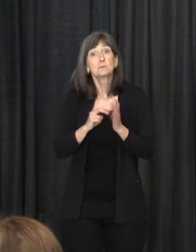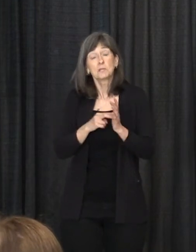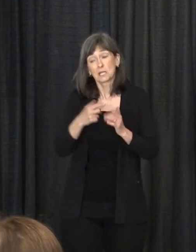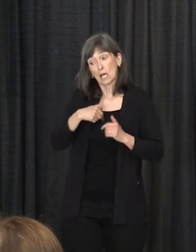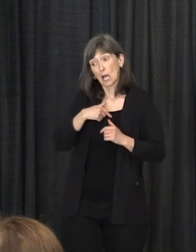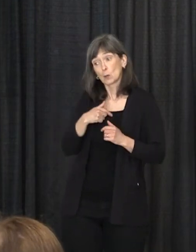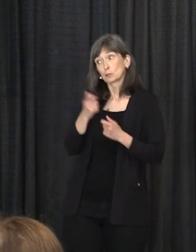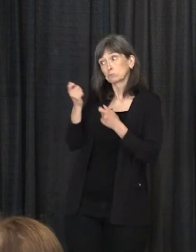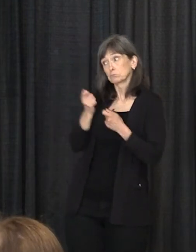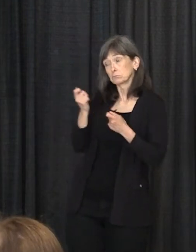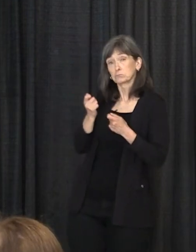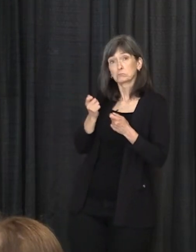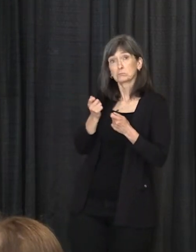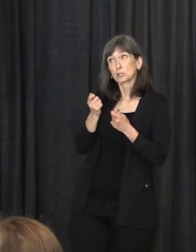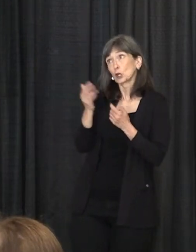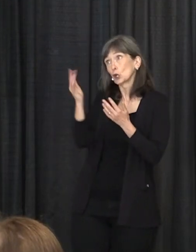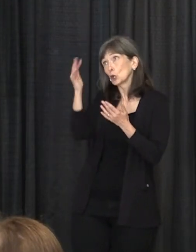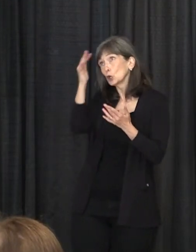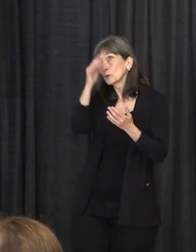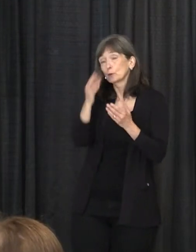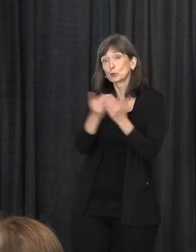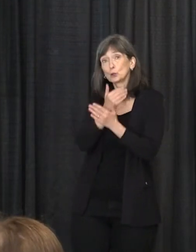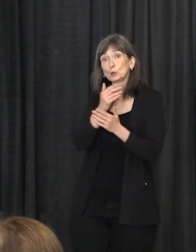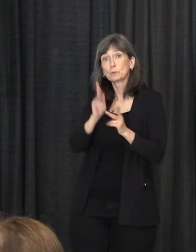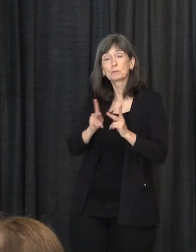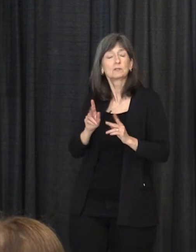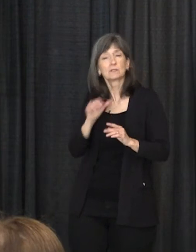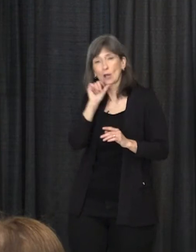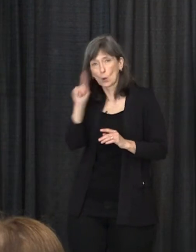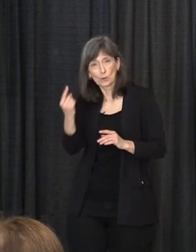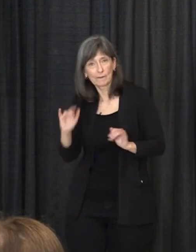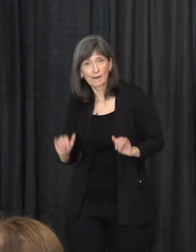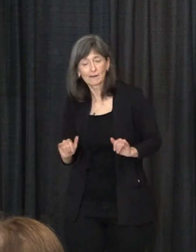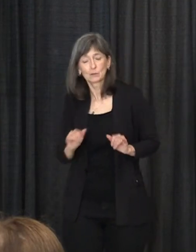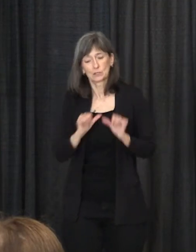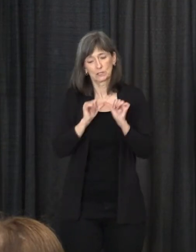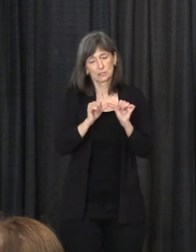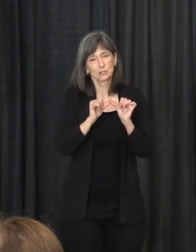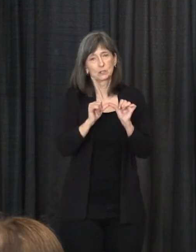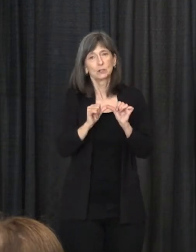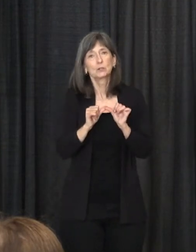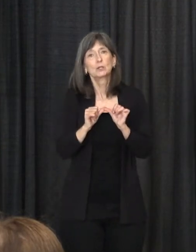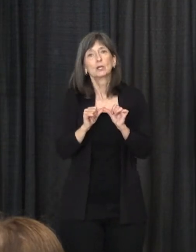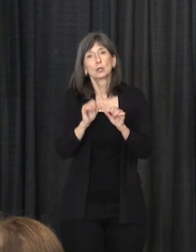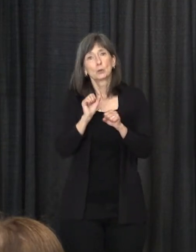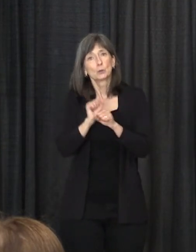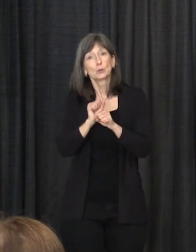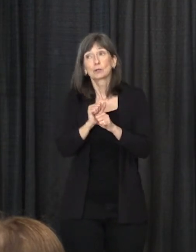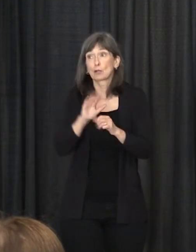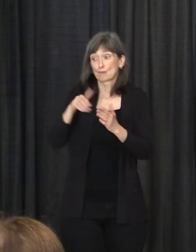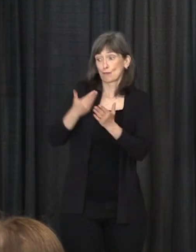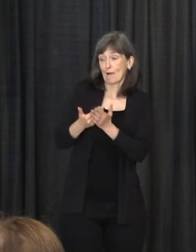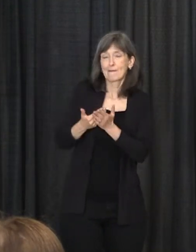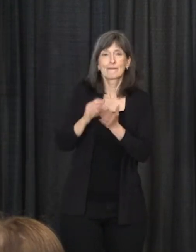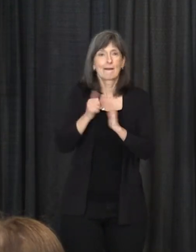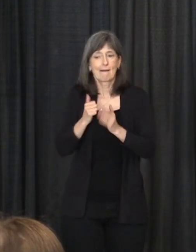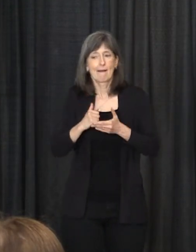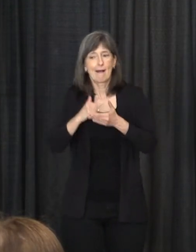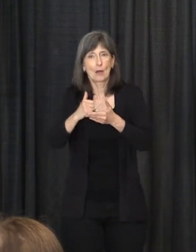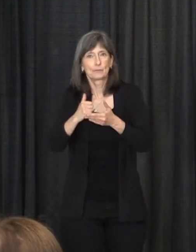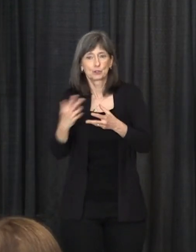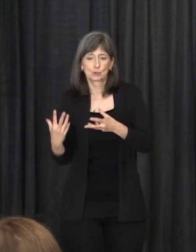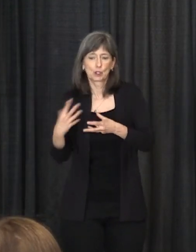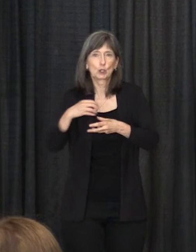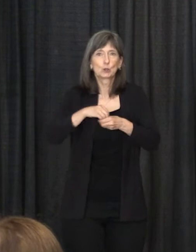newcomers. We are determined to also keep on working towards integrating them and providing them with the